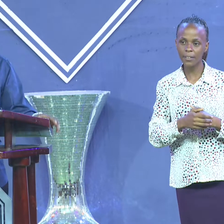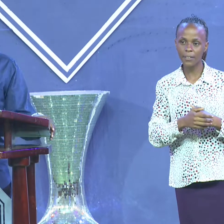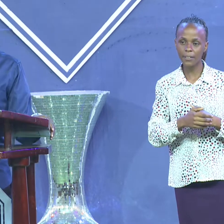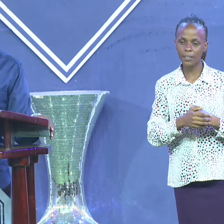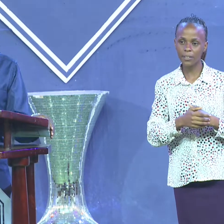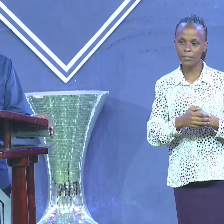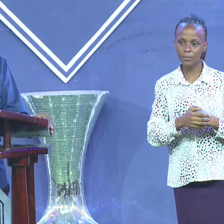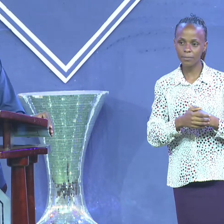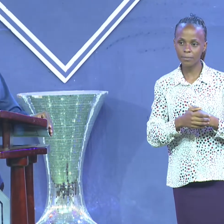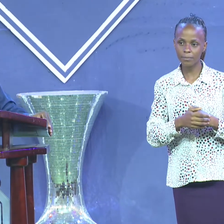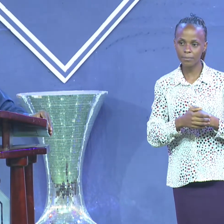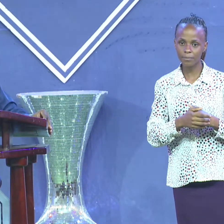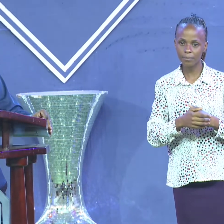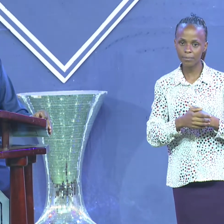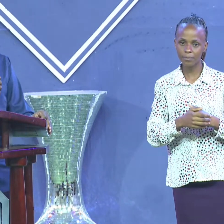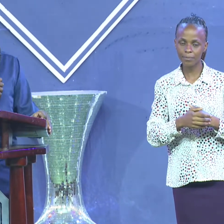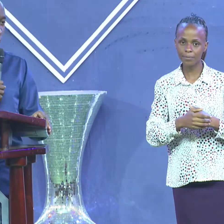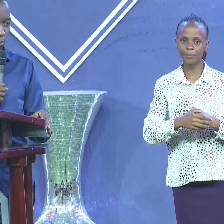king?